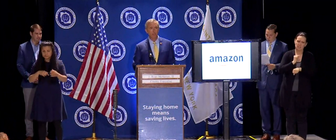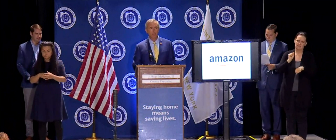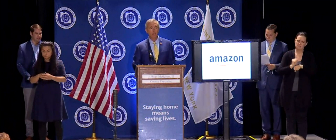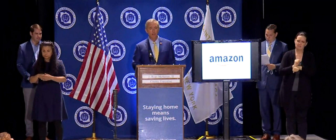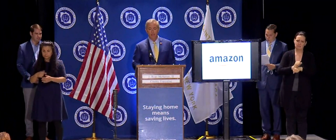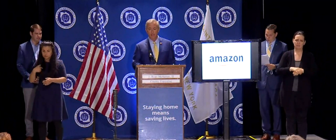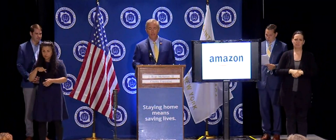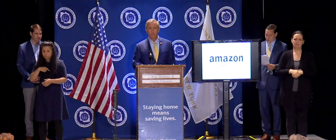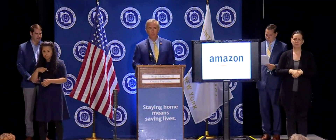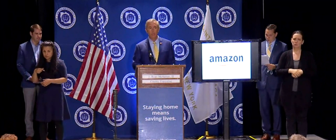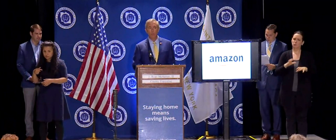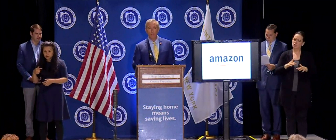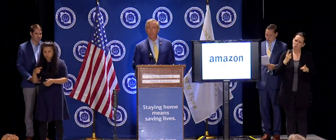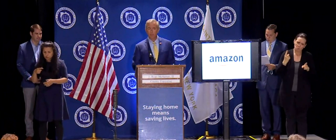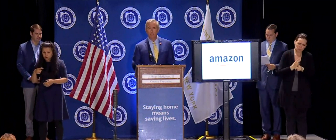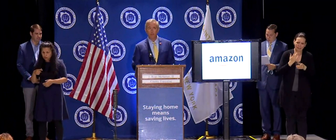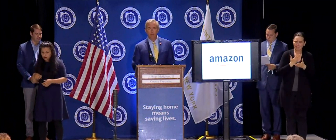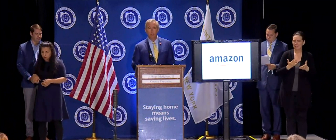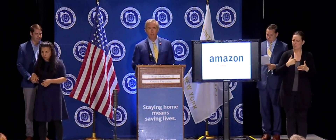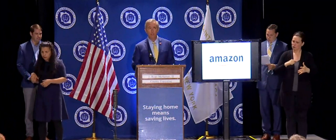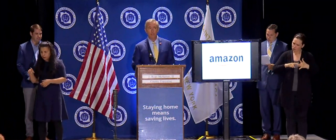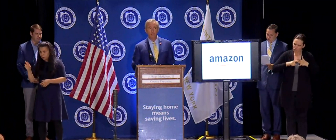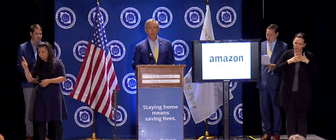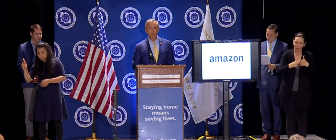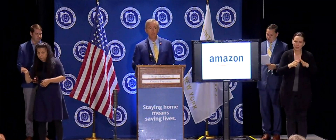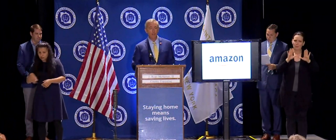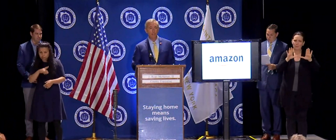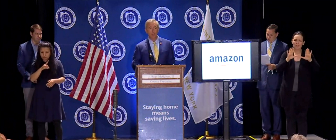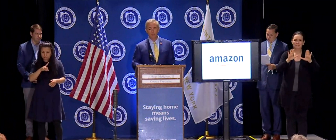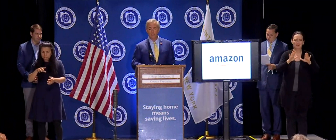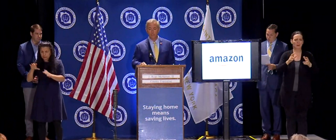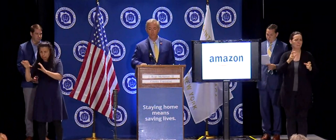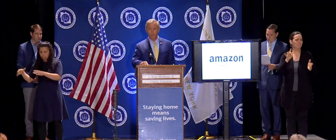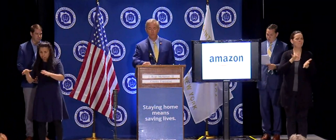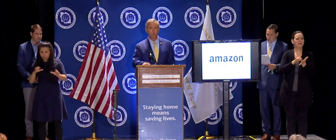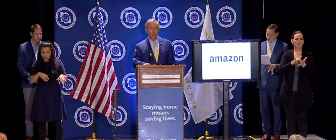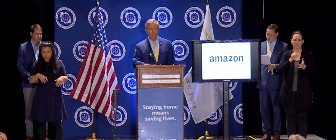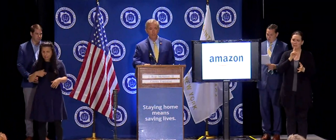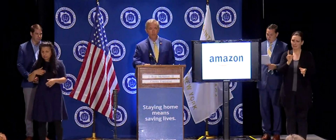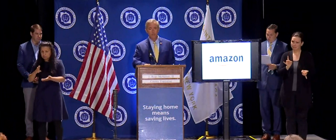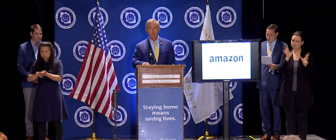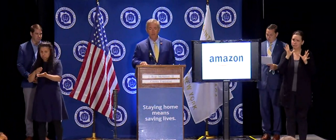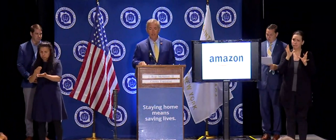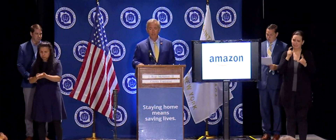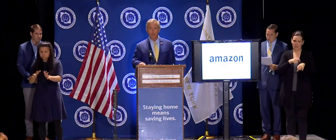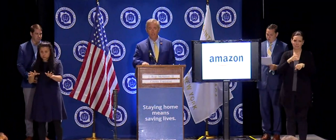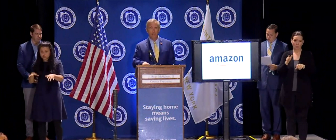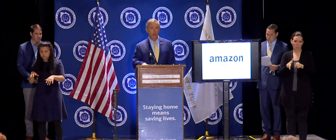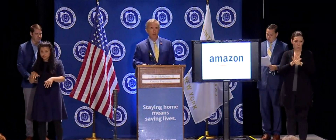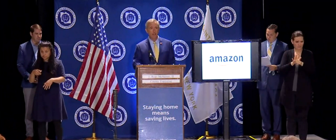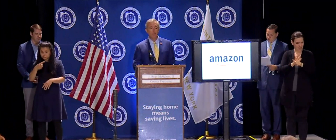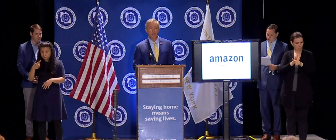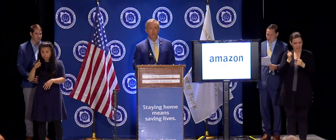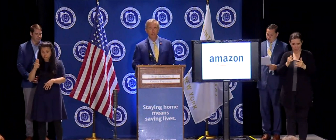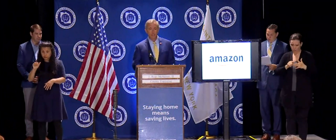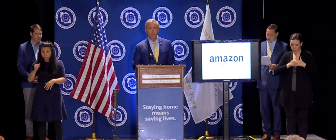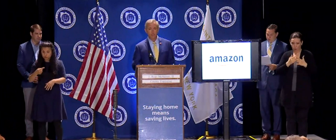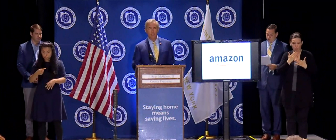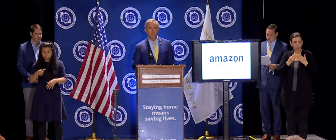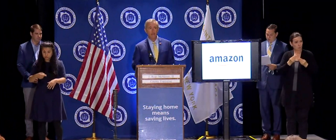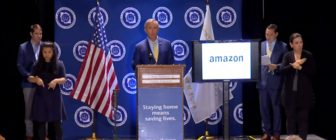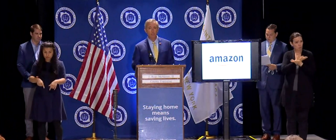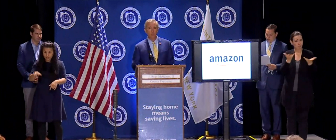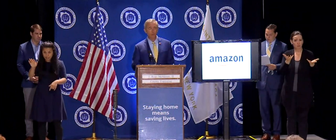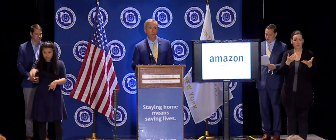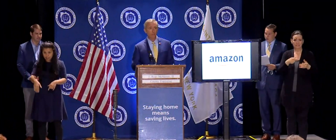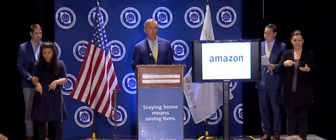advancing the ball. And this is a big win in the middle of a very, very tough time. And the fact that Amazon's still willing to invest, given the economic climate,